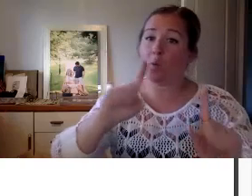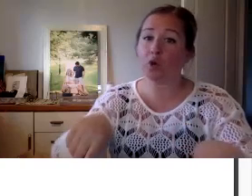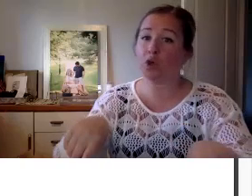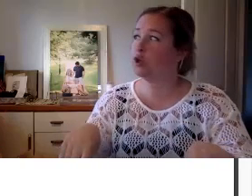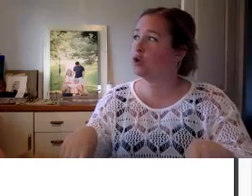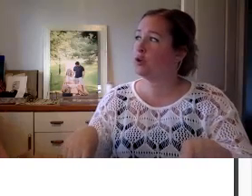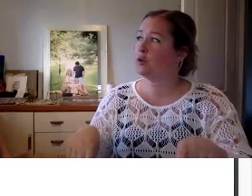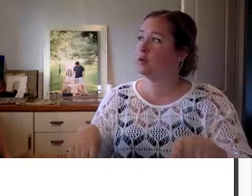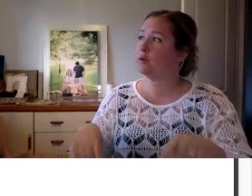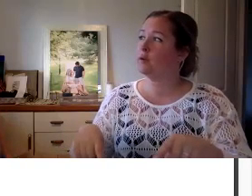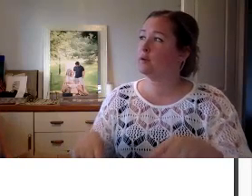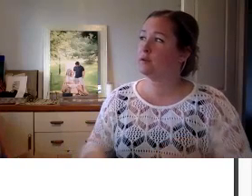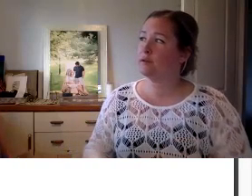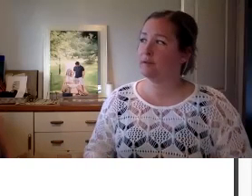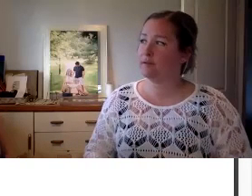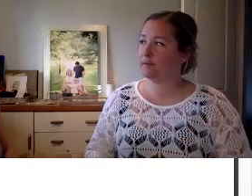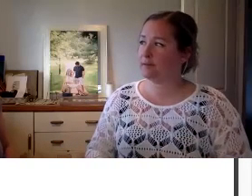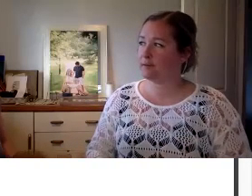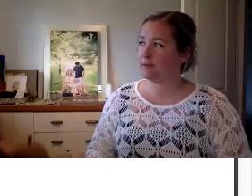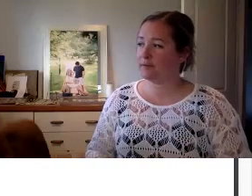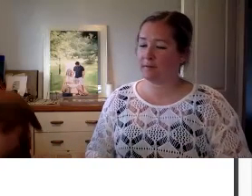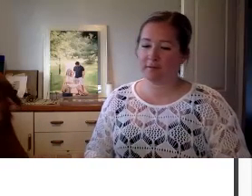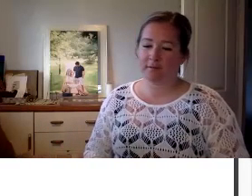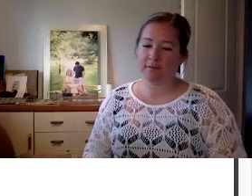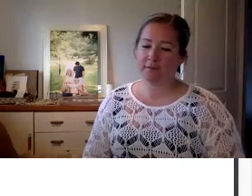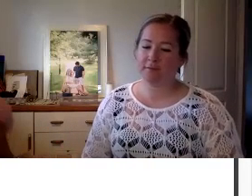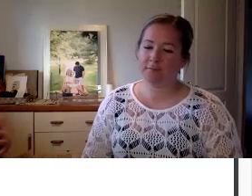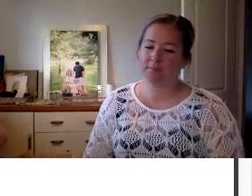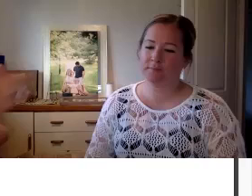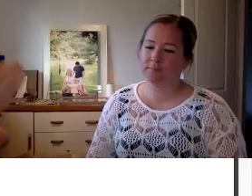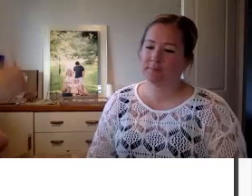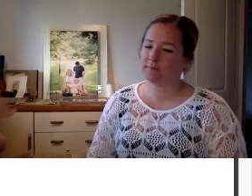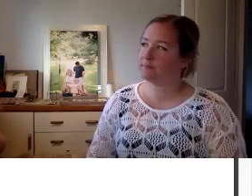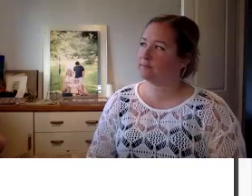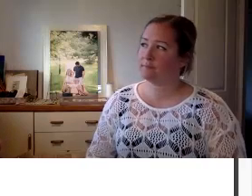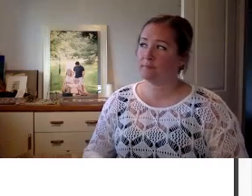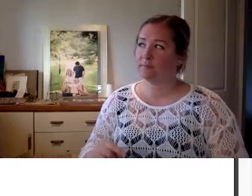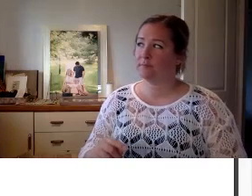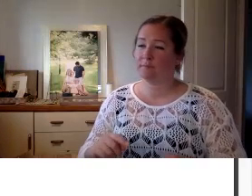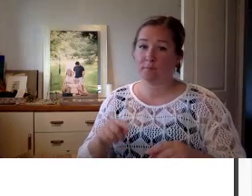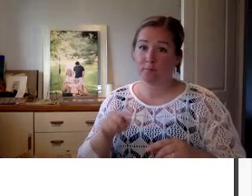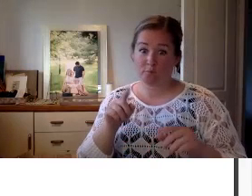And sign in English, which is, are you ready to order? But in ASL, it's